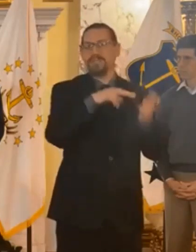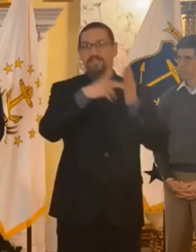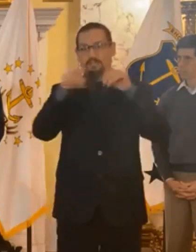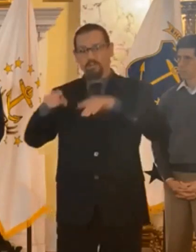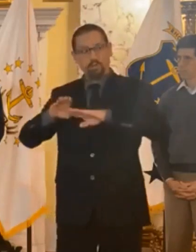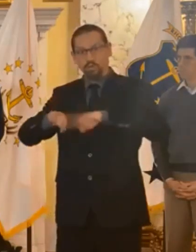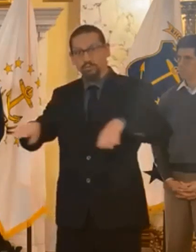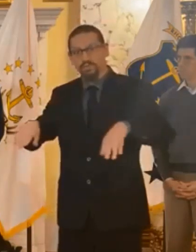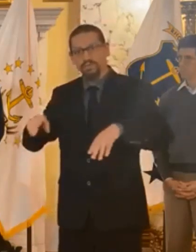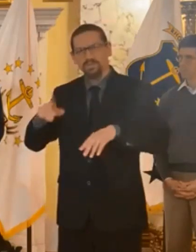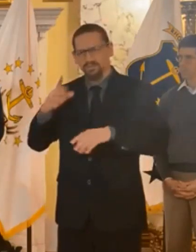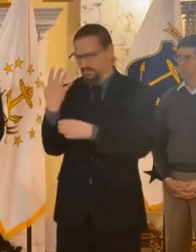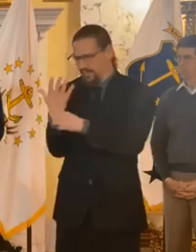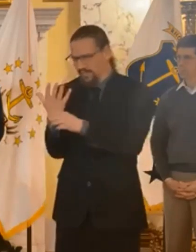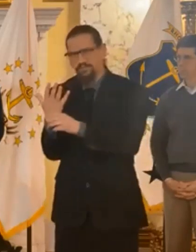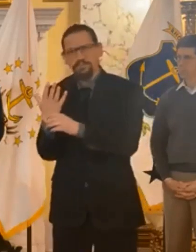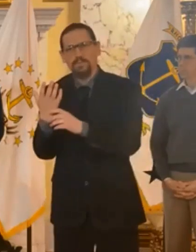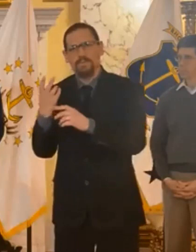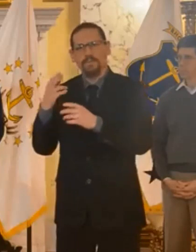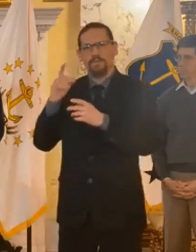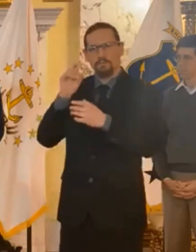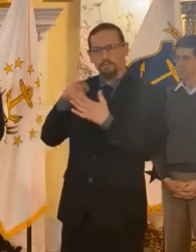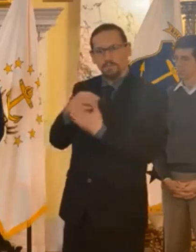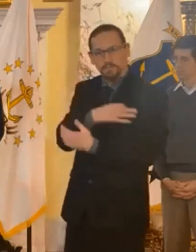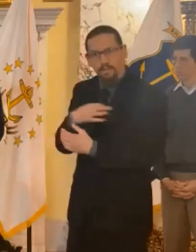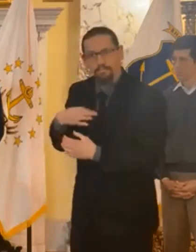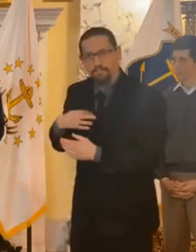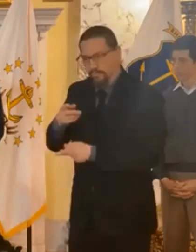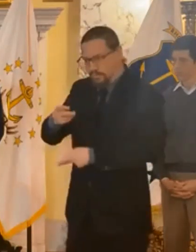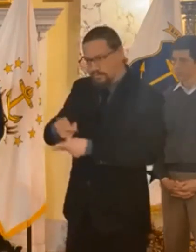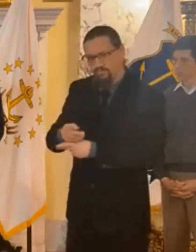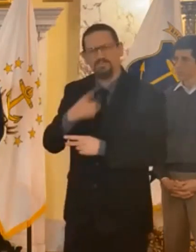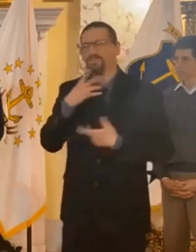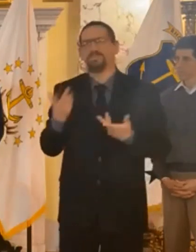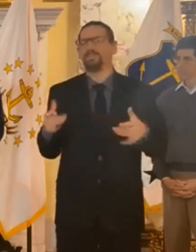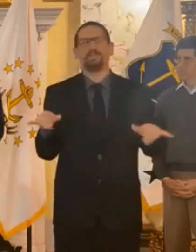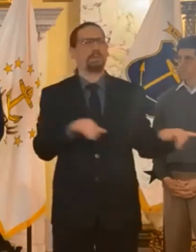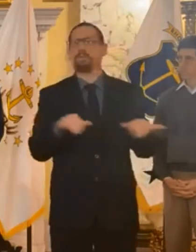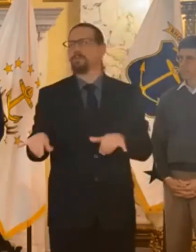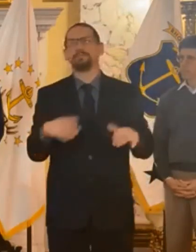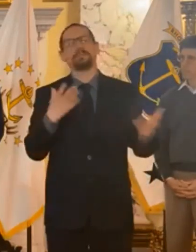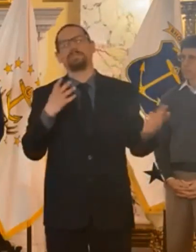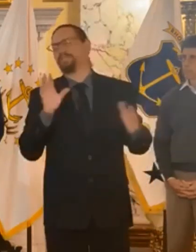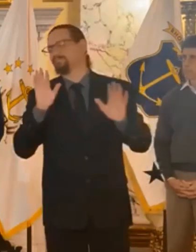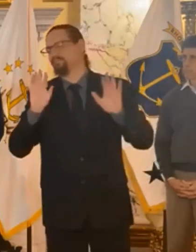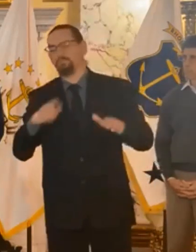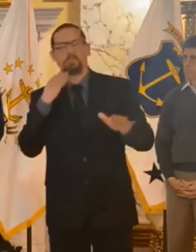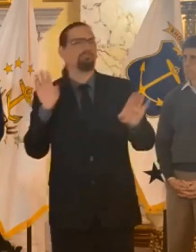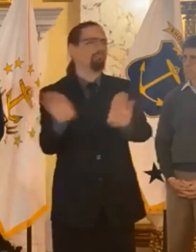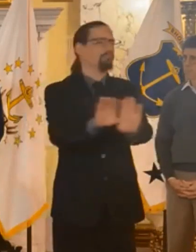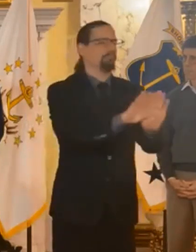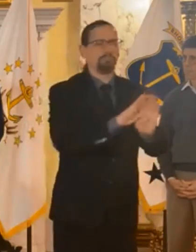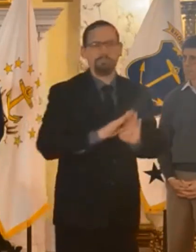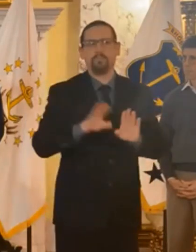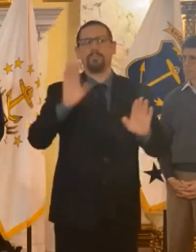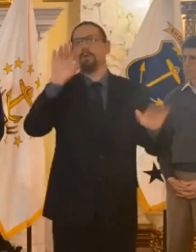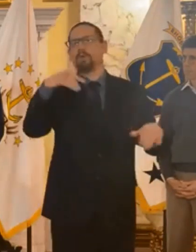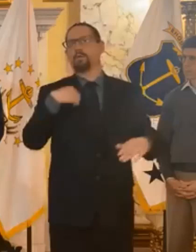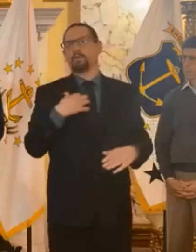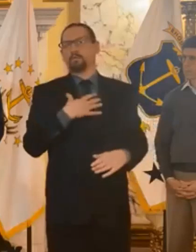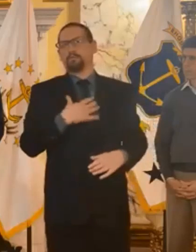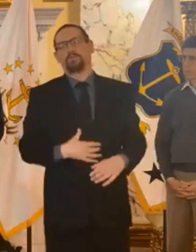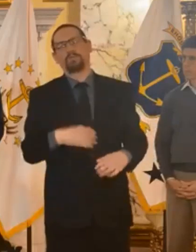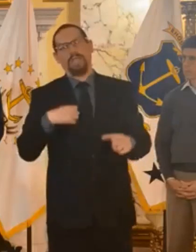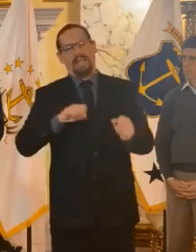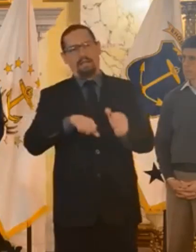childcare centers open. I wish it weren't that way. A week from now, I might have a better solution. I'm